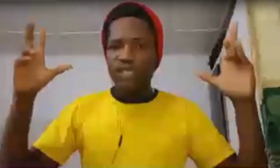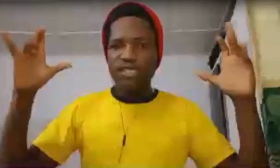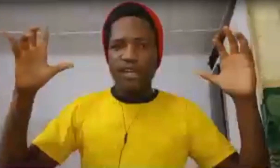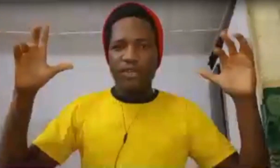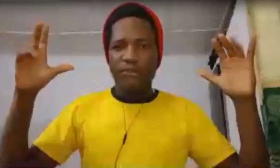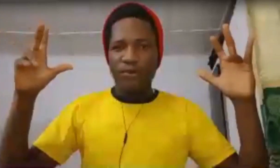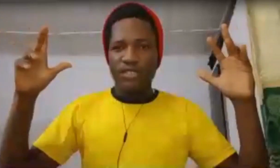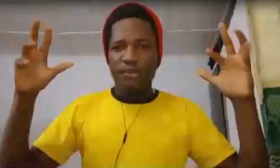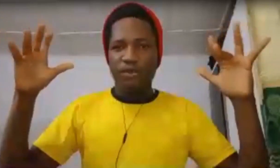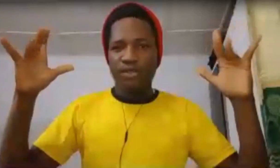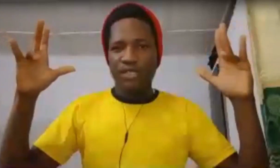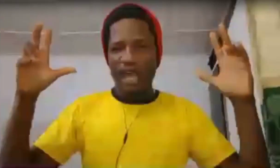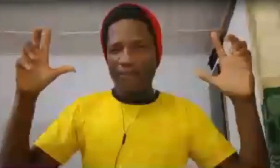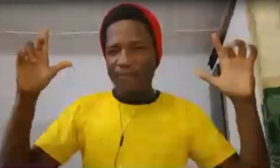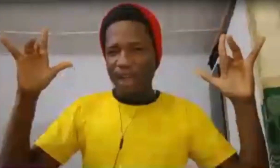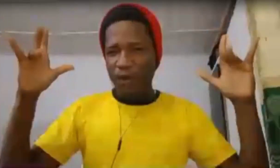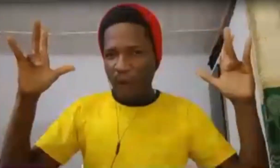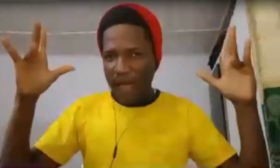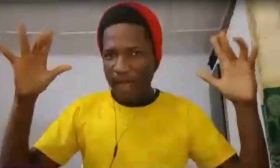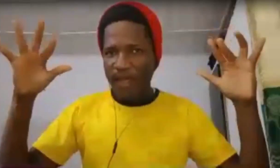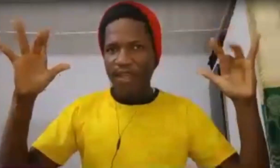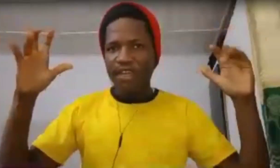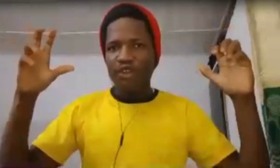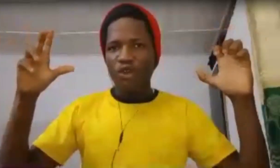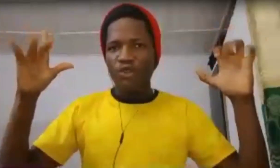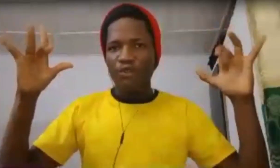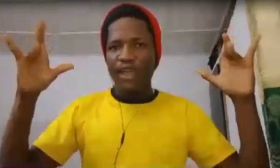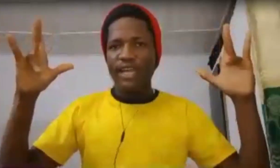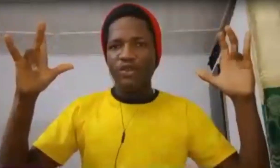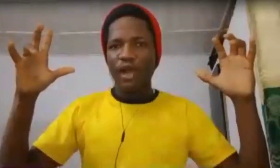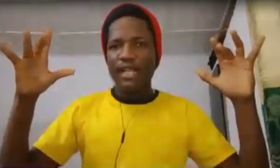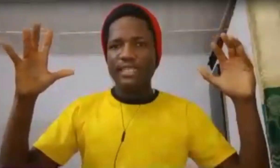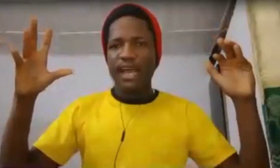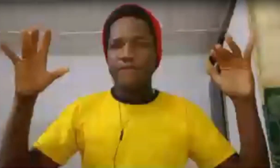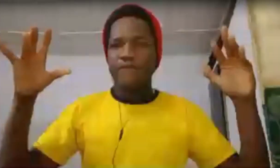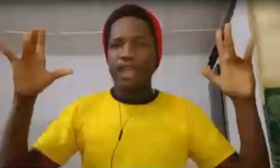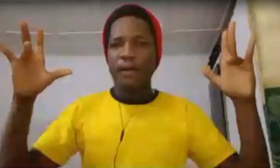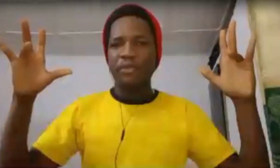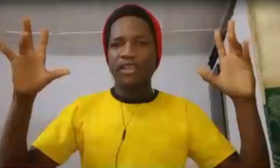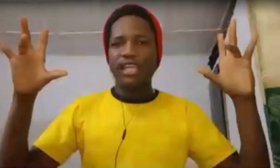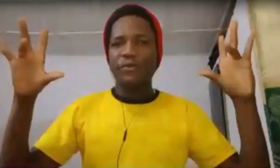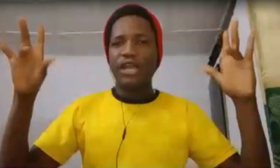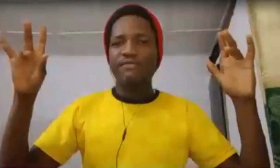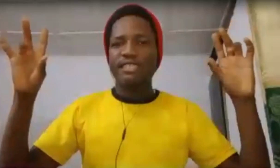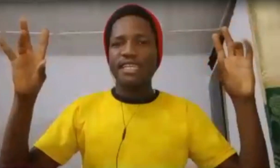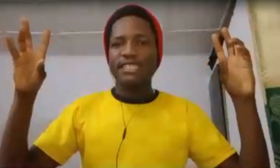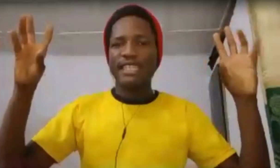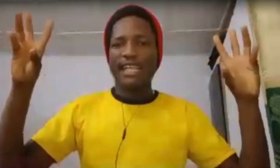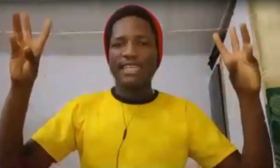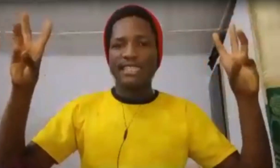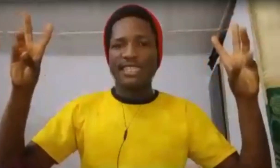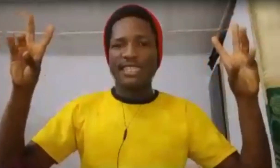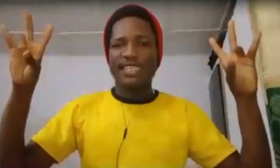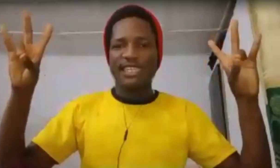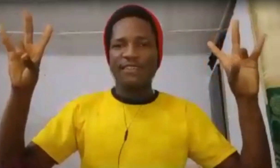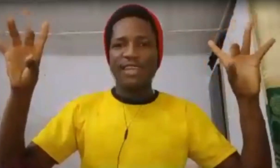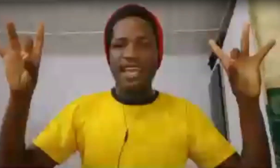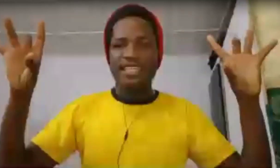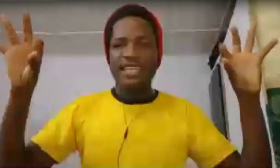things and reinforce them because after a while, you're going to find that your hands are freer. Tell you when you have to sign things like 6, 7, 8,